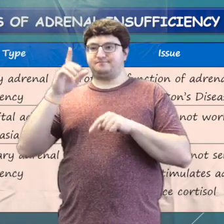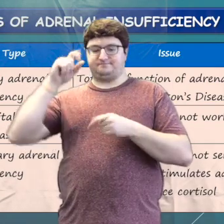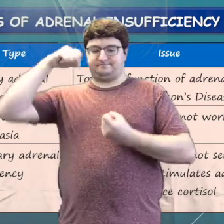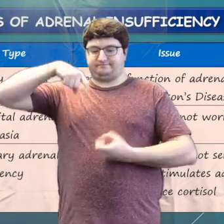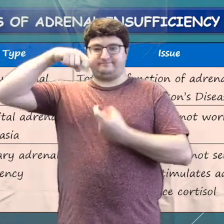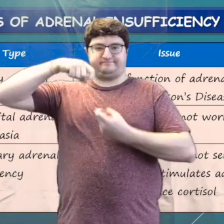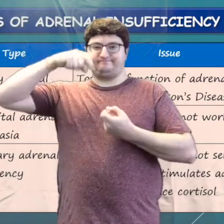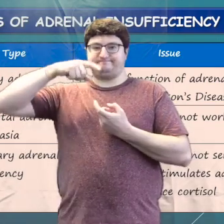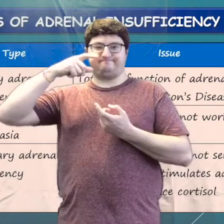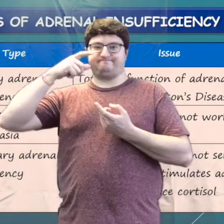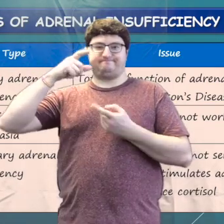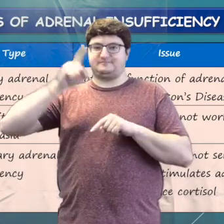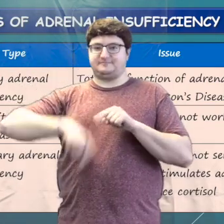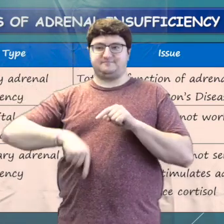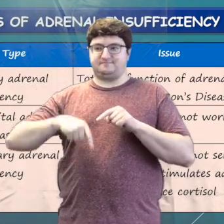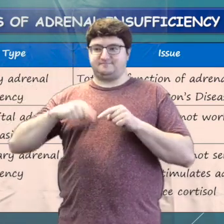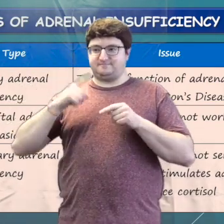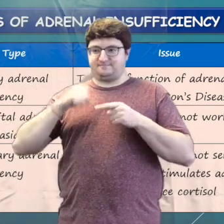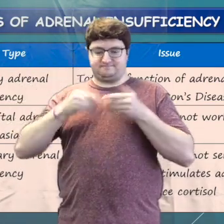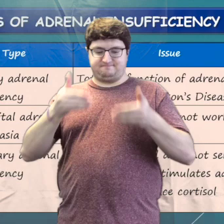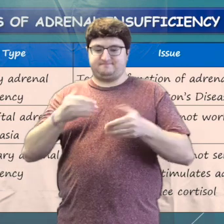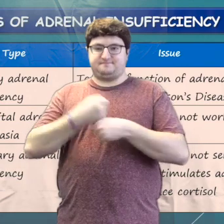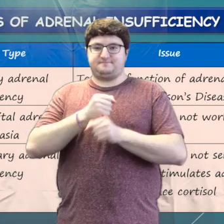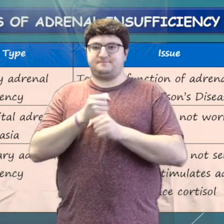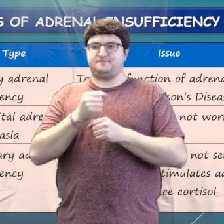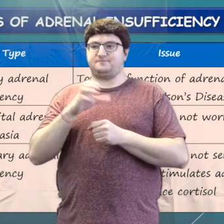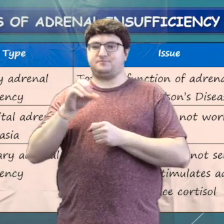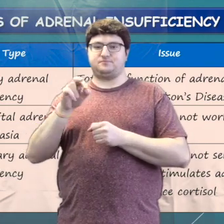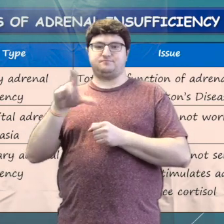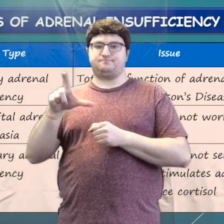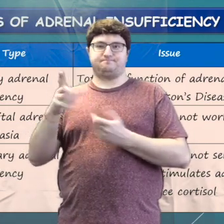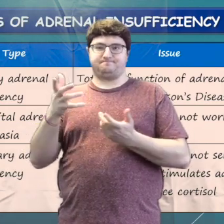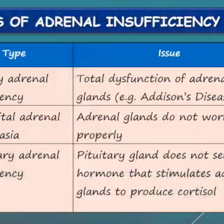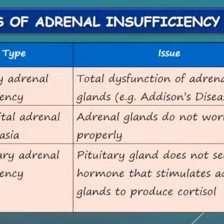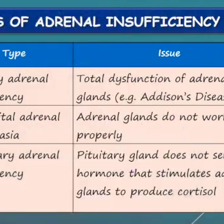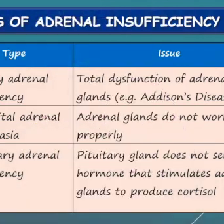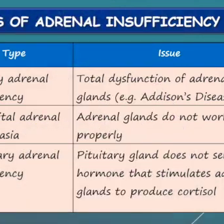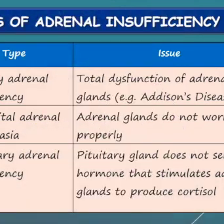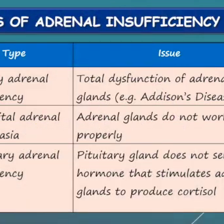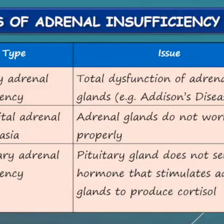that stimulates the adrenal glands to produce cortisol.